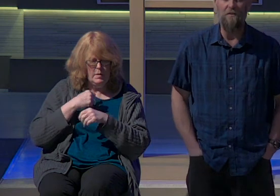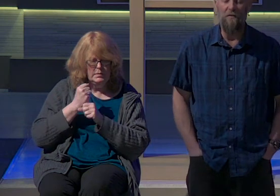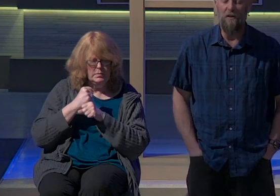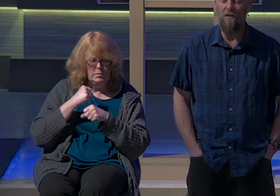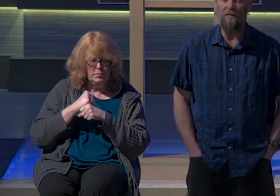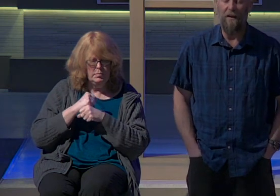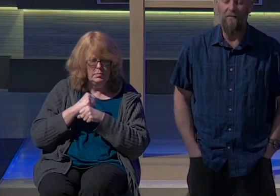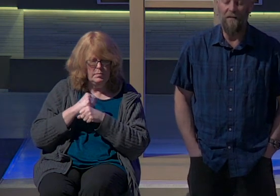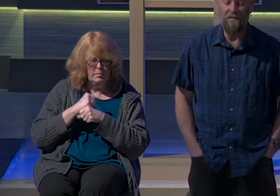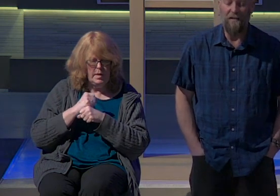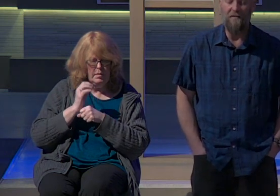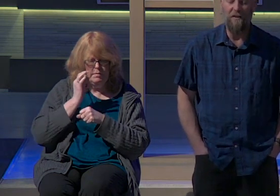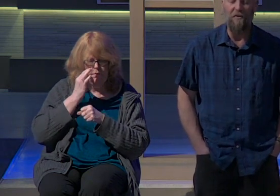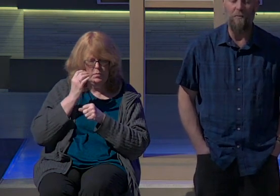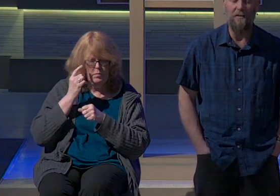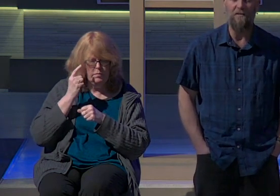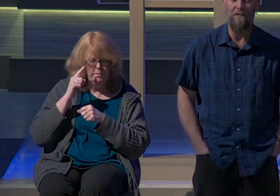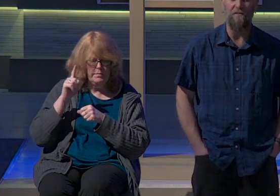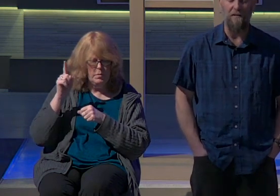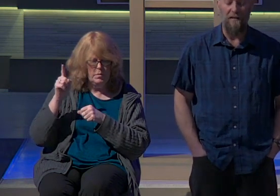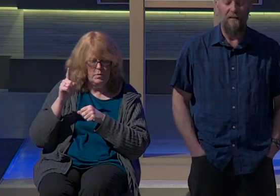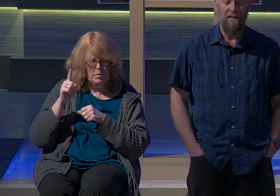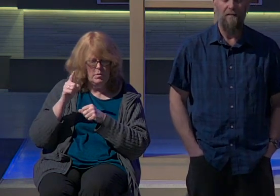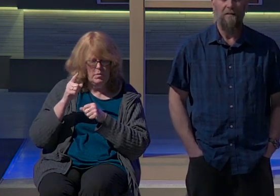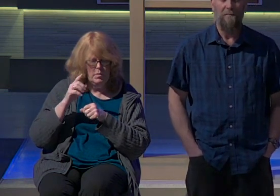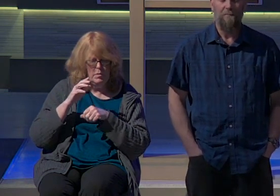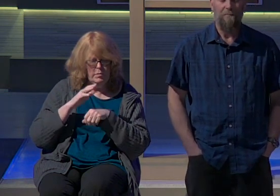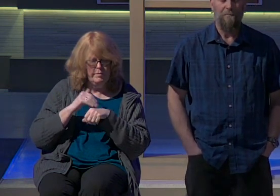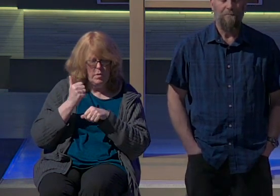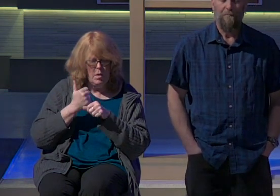standards that you have called every single human to.